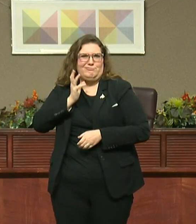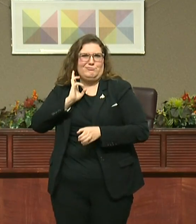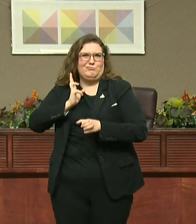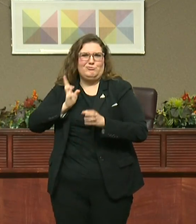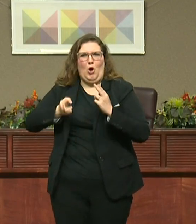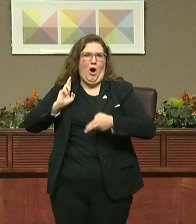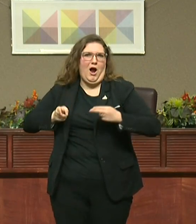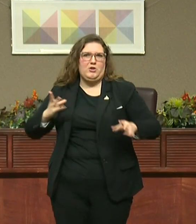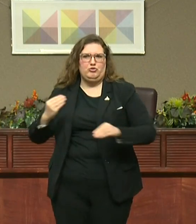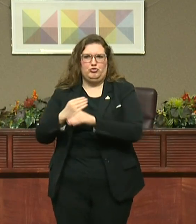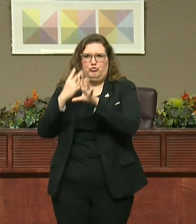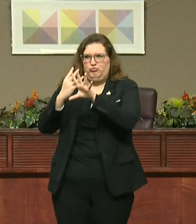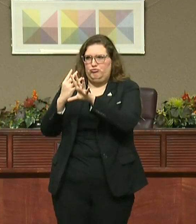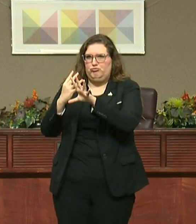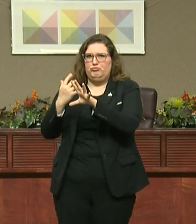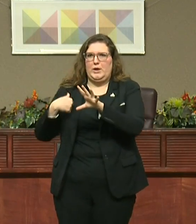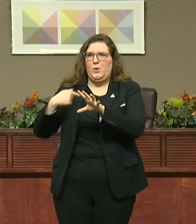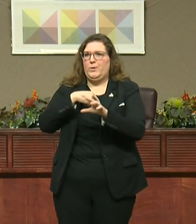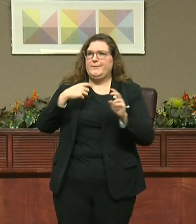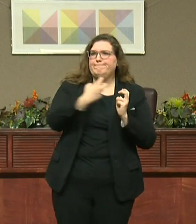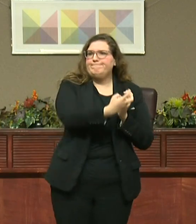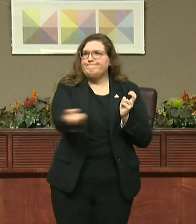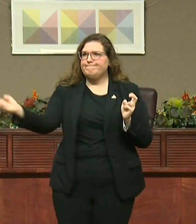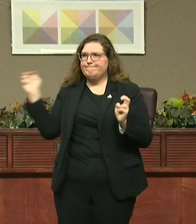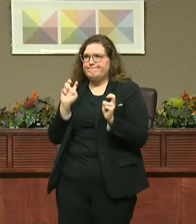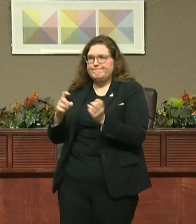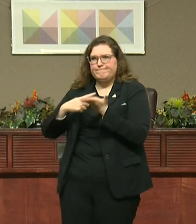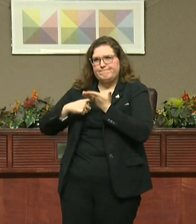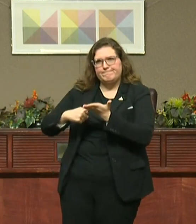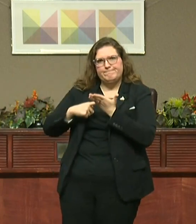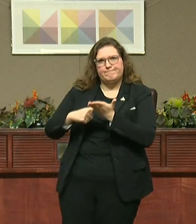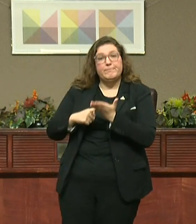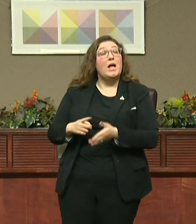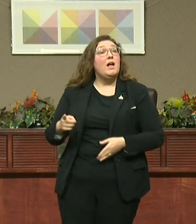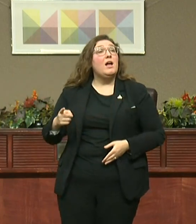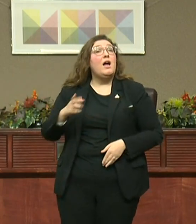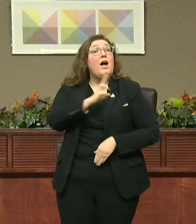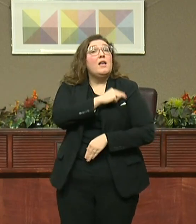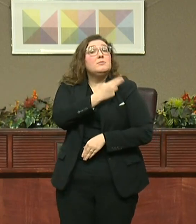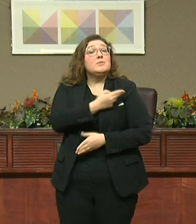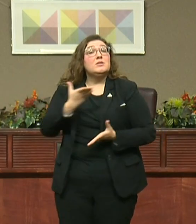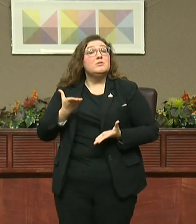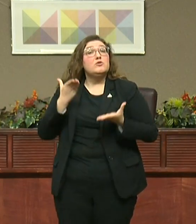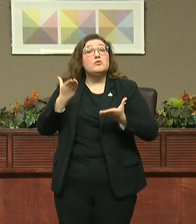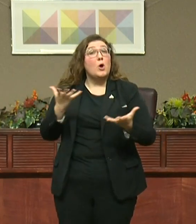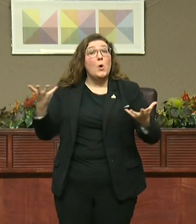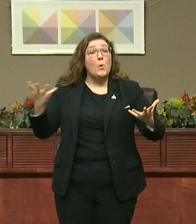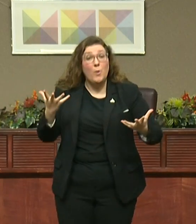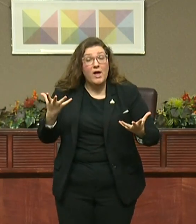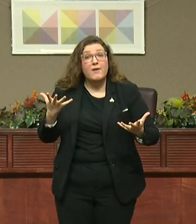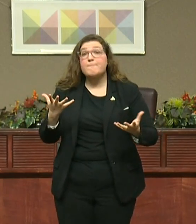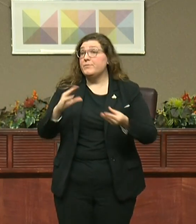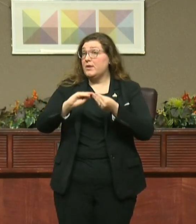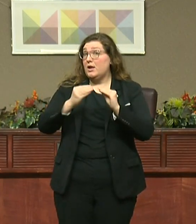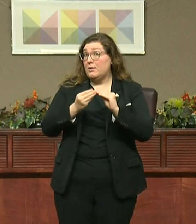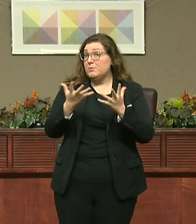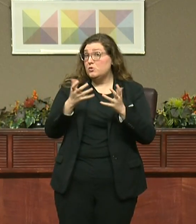them the question. One of the things that they were suggesting was, they said, in order to keep these numbers low, we must